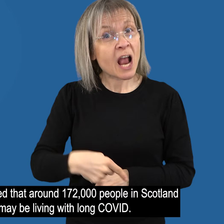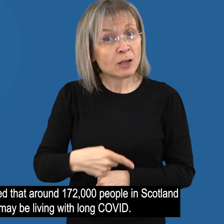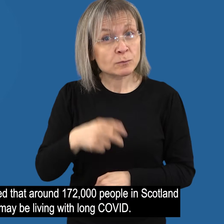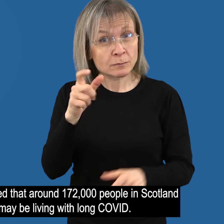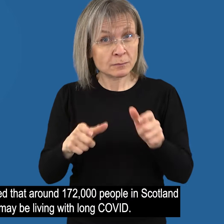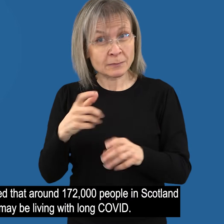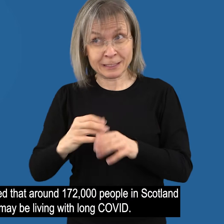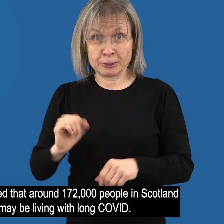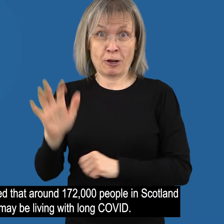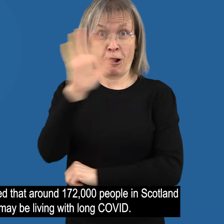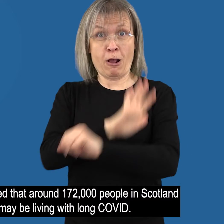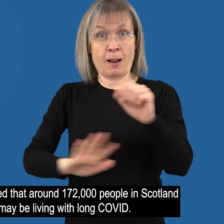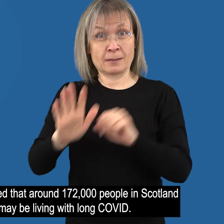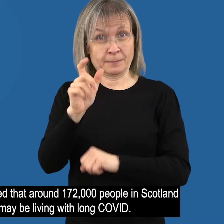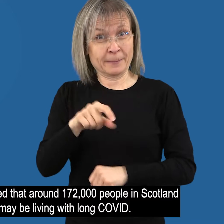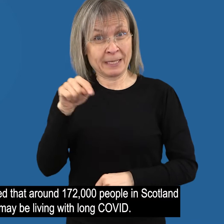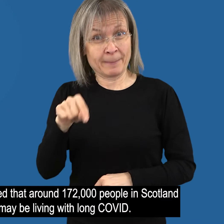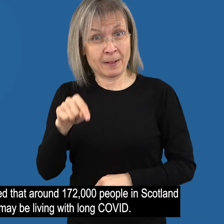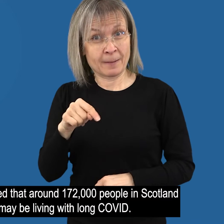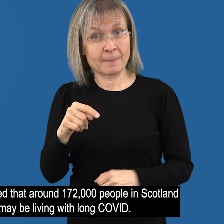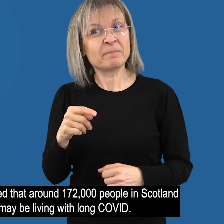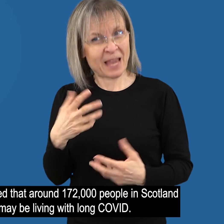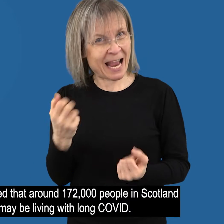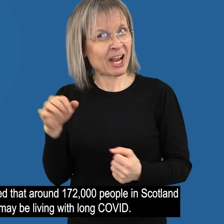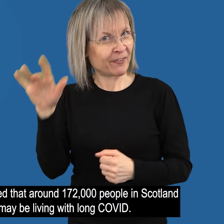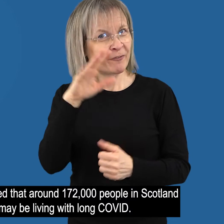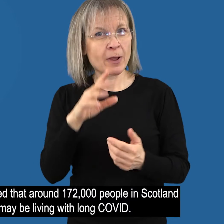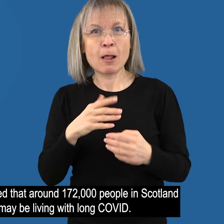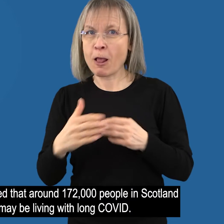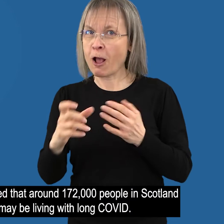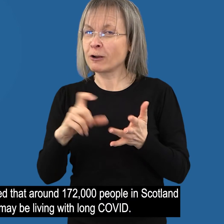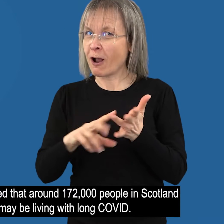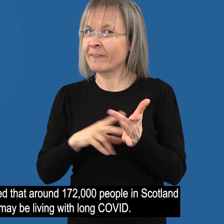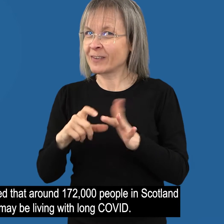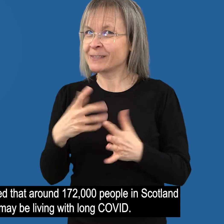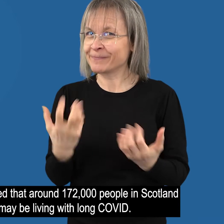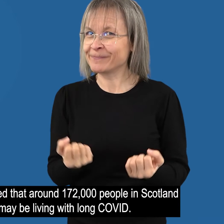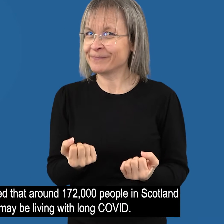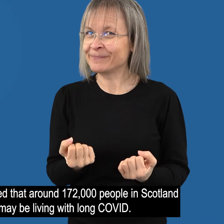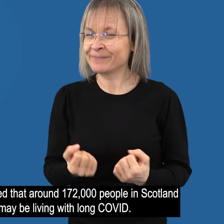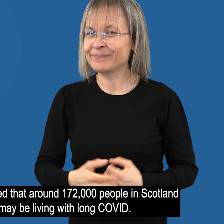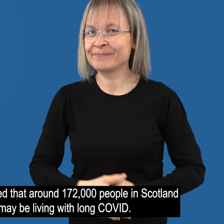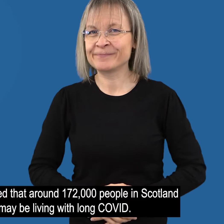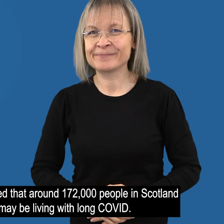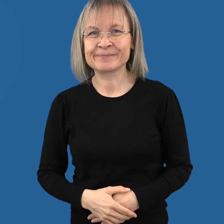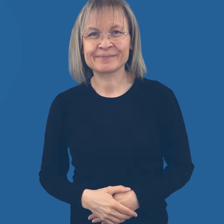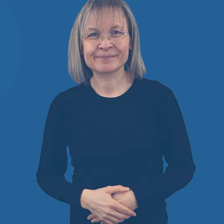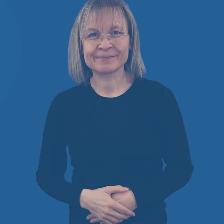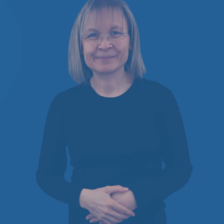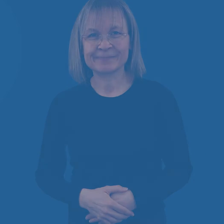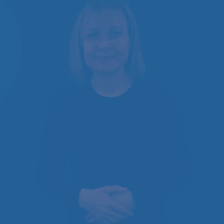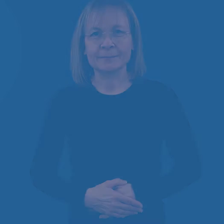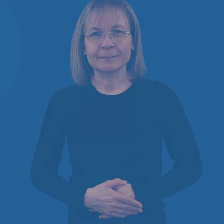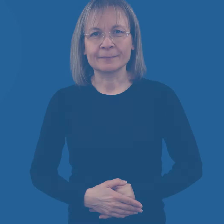It's estimated that around 172,000 people in Scotland may be living with long COVID.